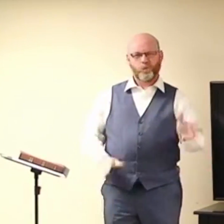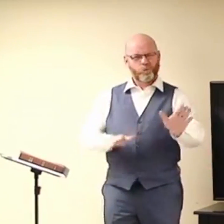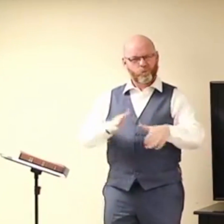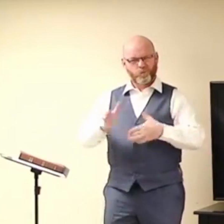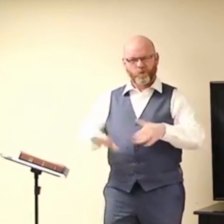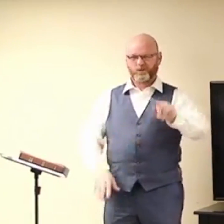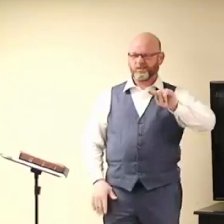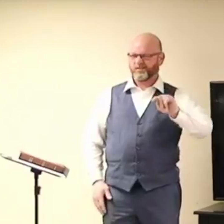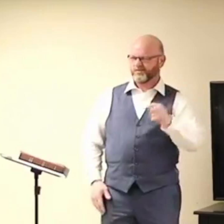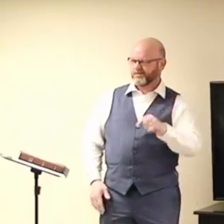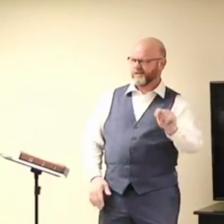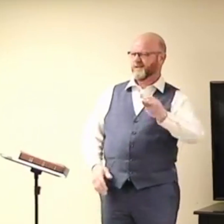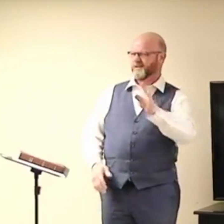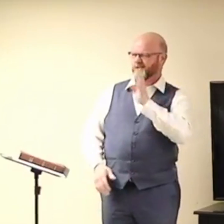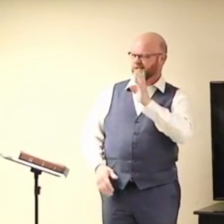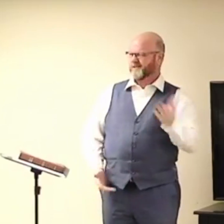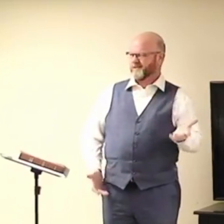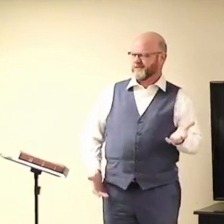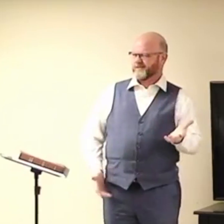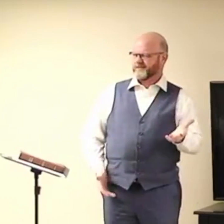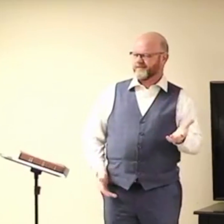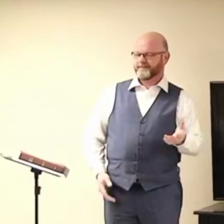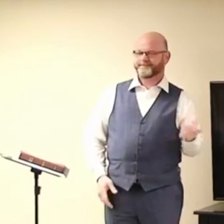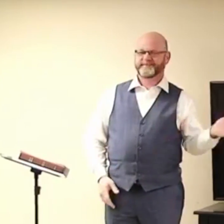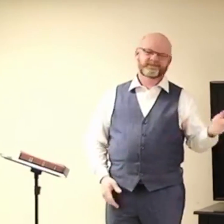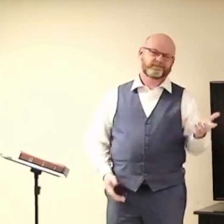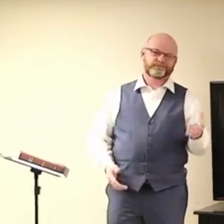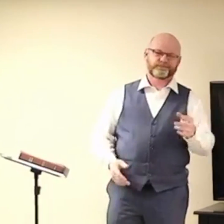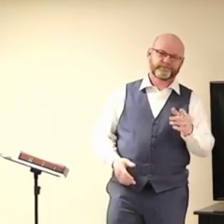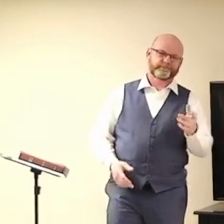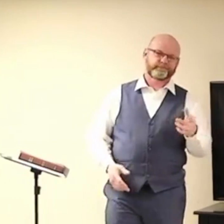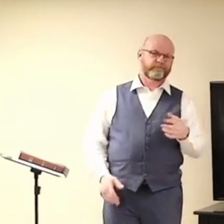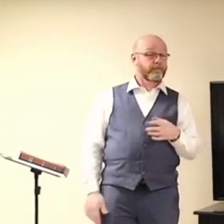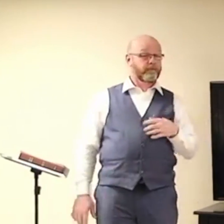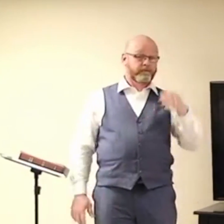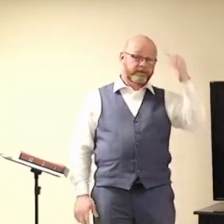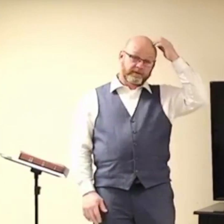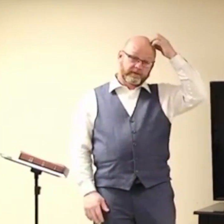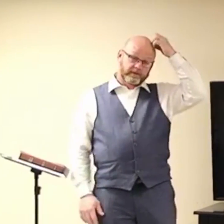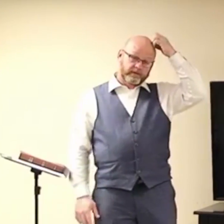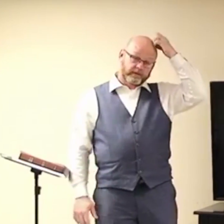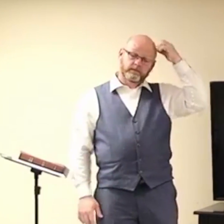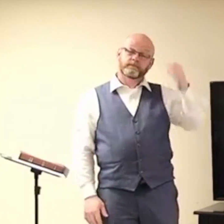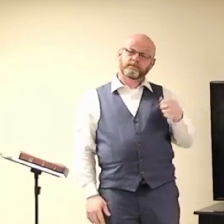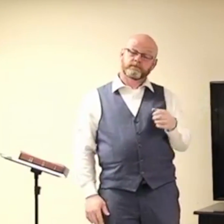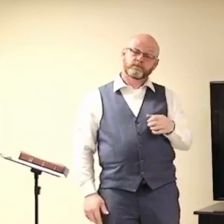So, walk the talk is the subject of today's message. What does that mean?